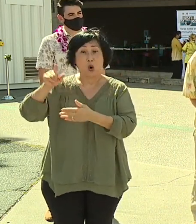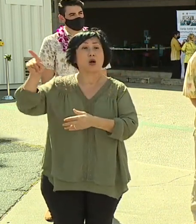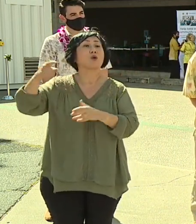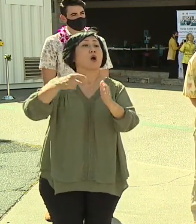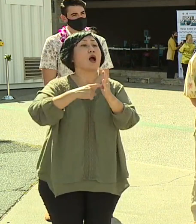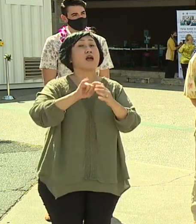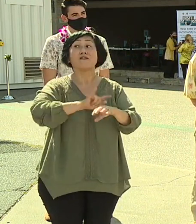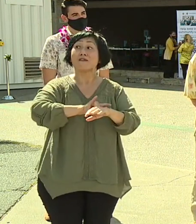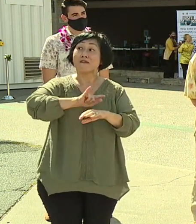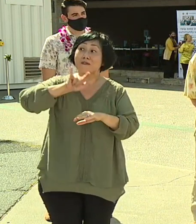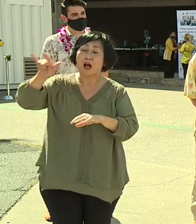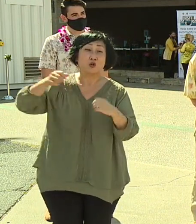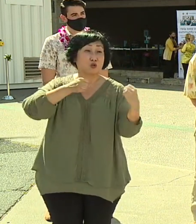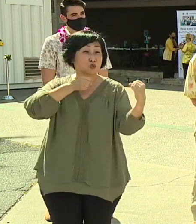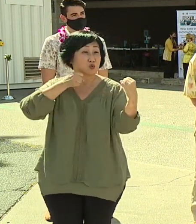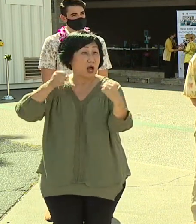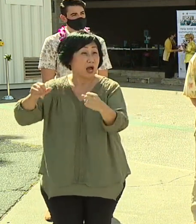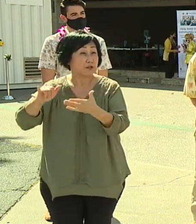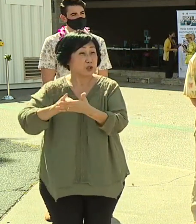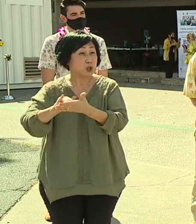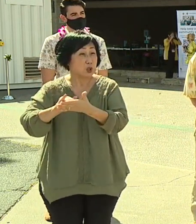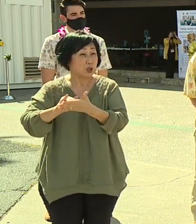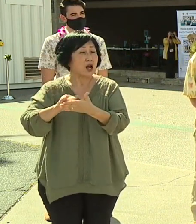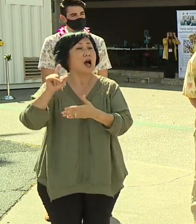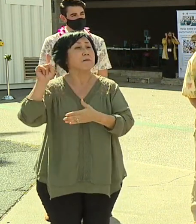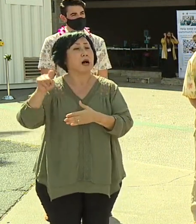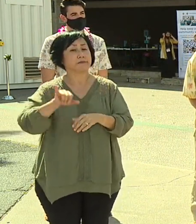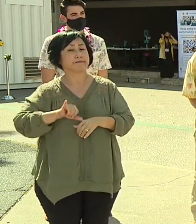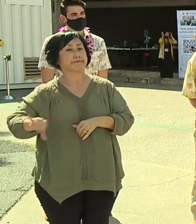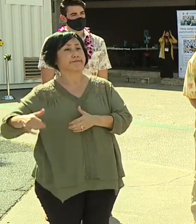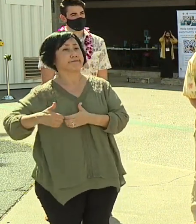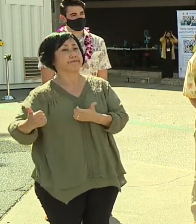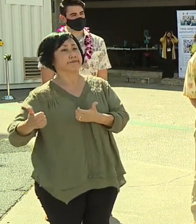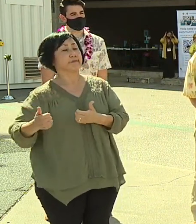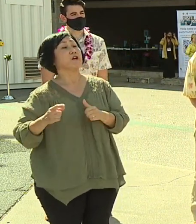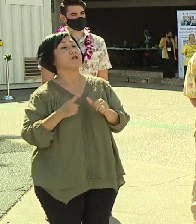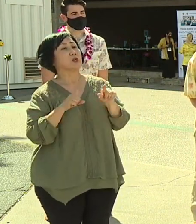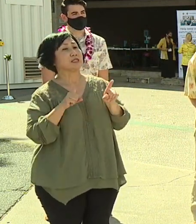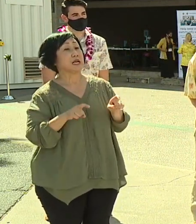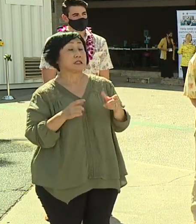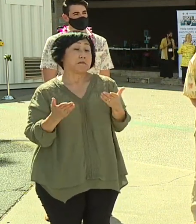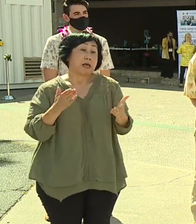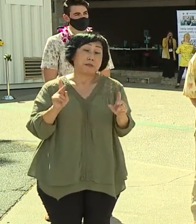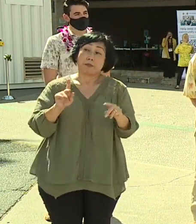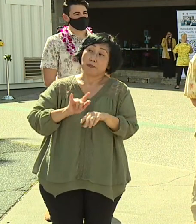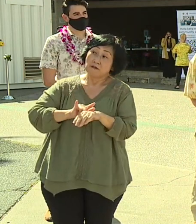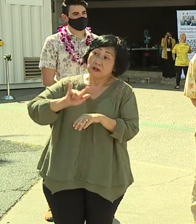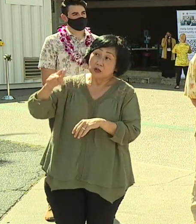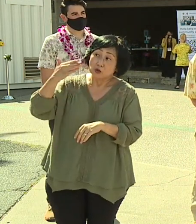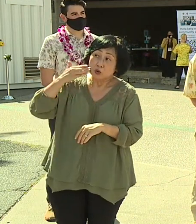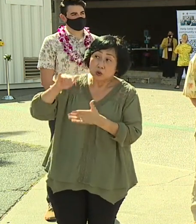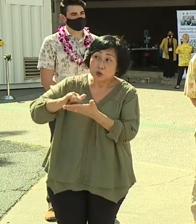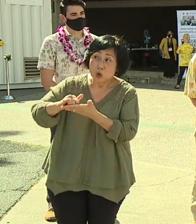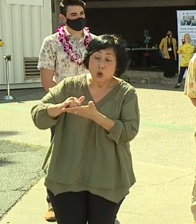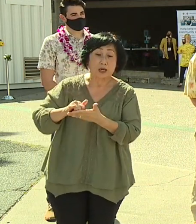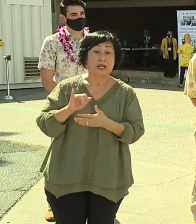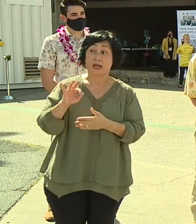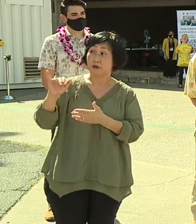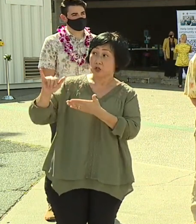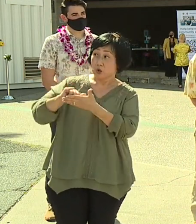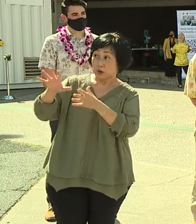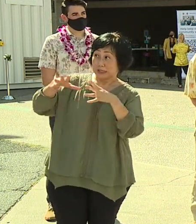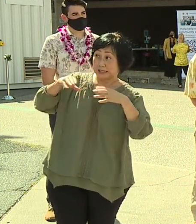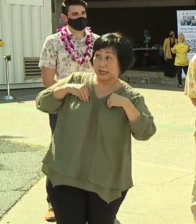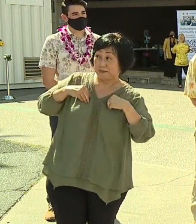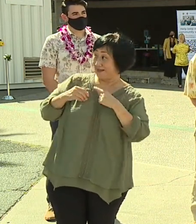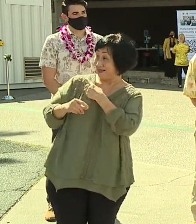state, driving in, is going to have to quarantine and get a test. So perhaps folks from New York, if we get approval from New York to